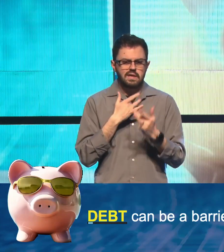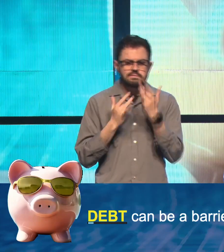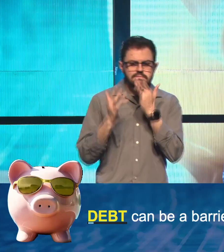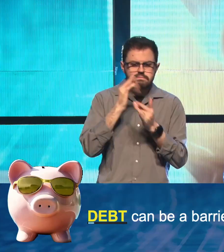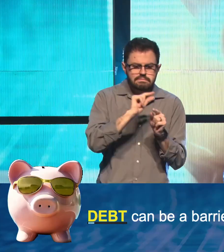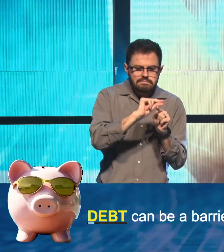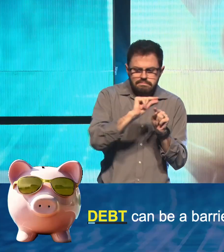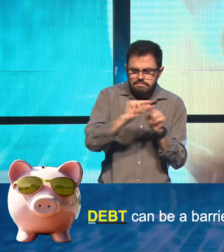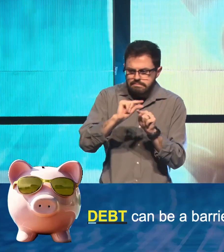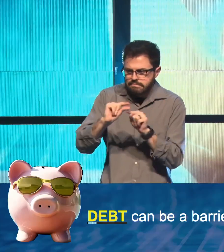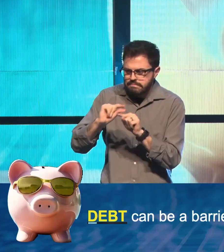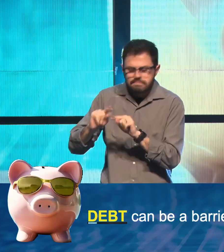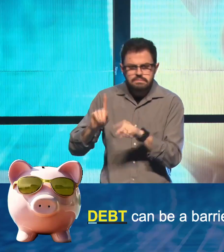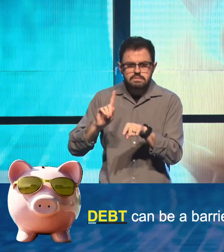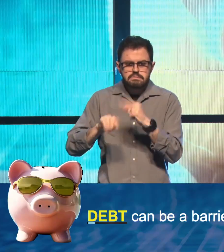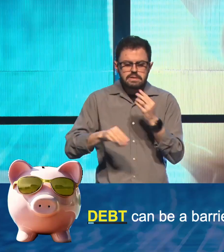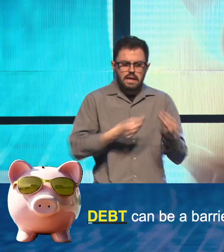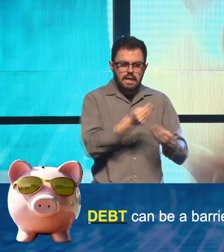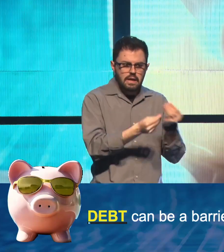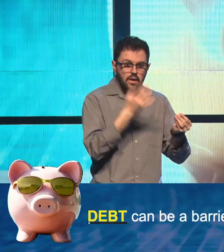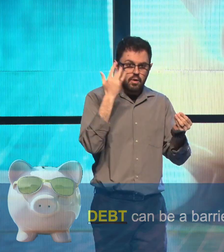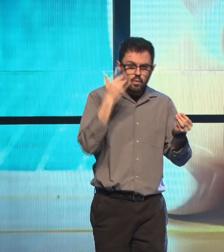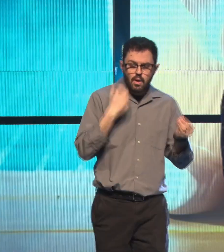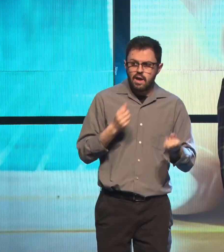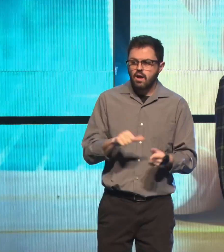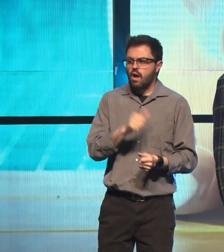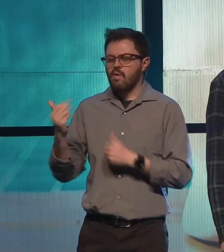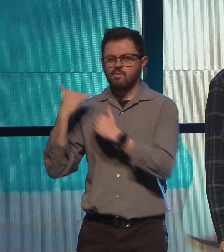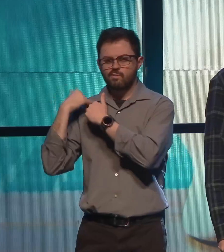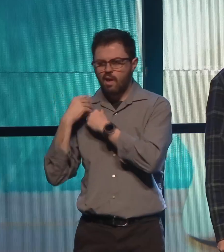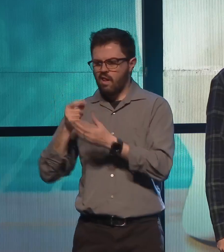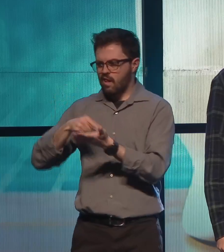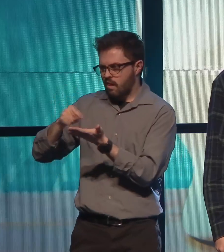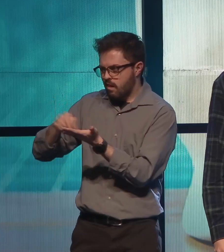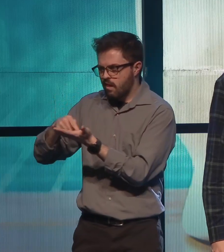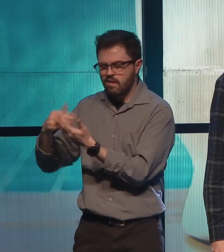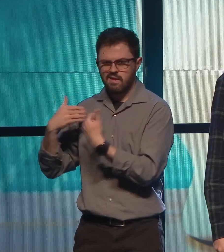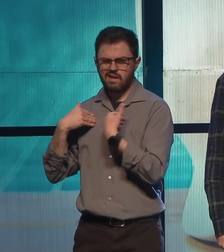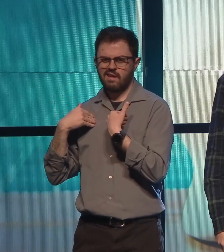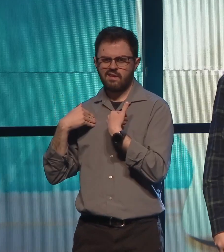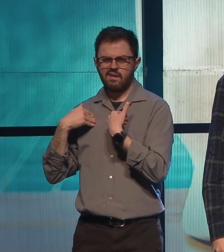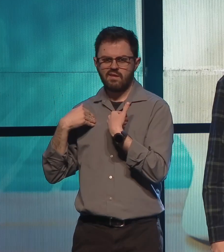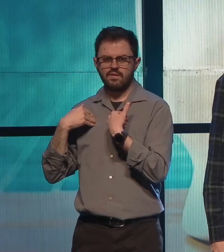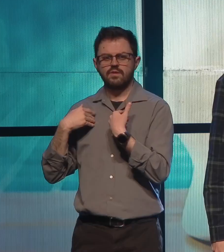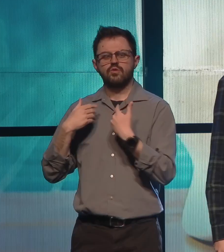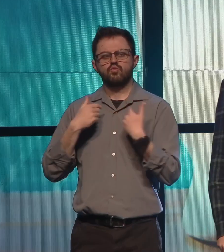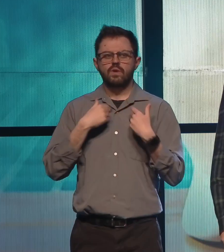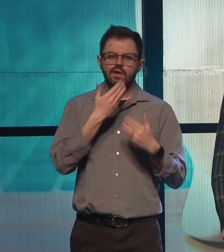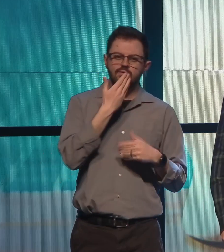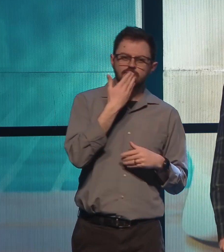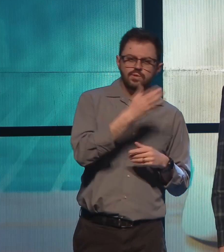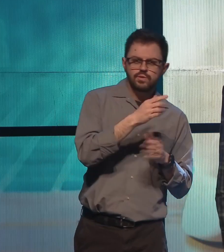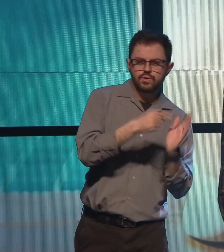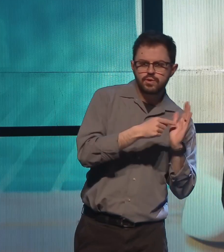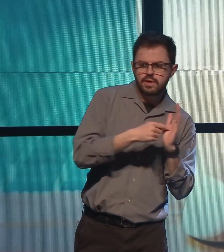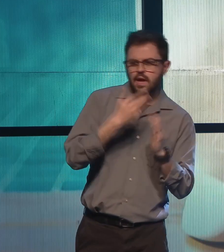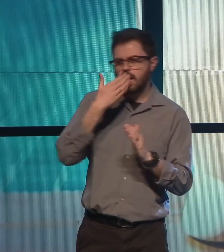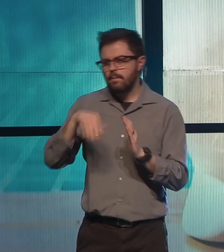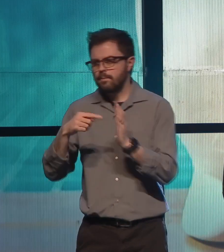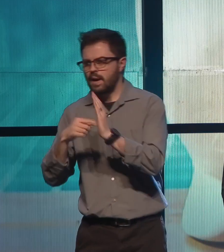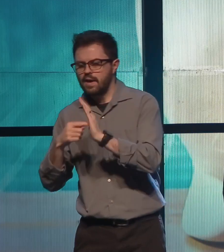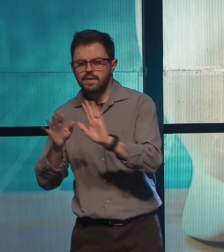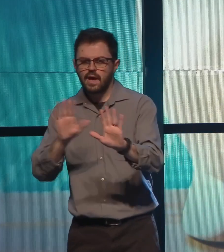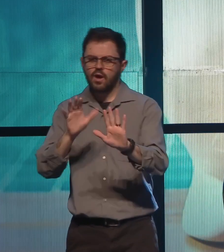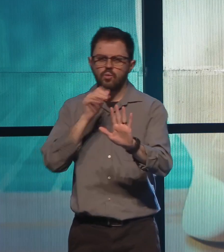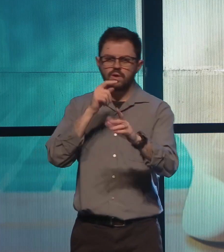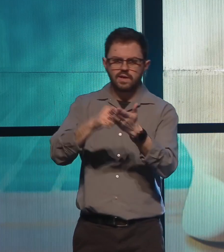so we're unable to be generous because we have a lot of obligations, right? Now, and there's good debt and there's bad debt. So this isn't a message. We're not